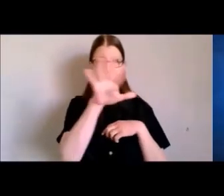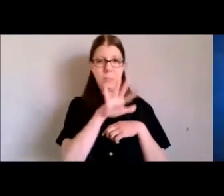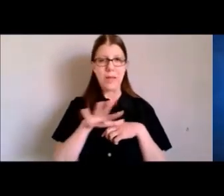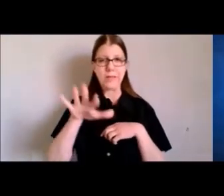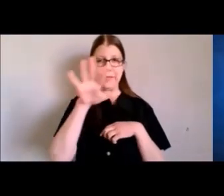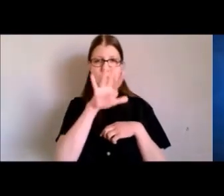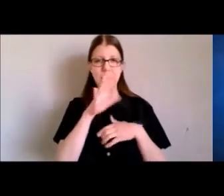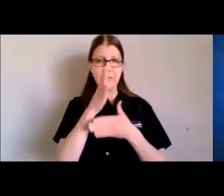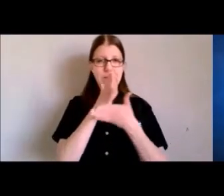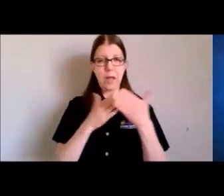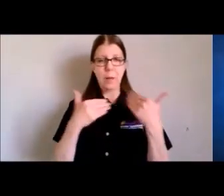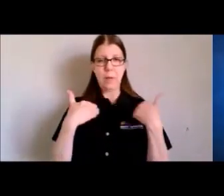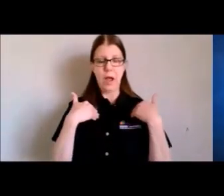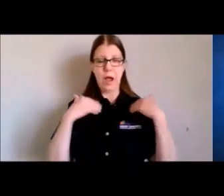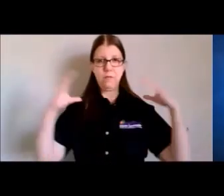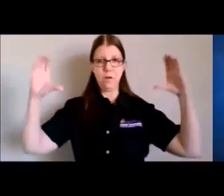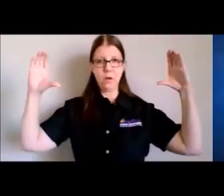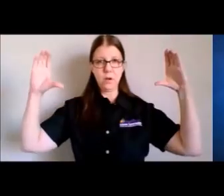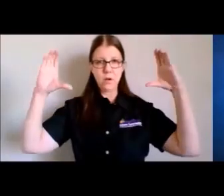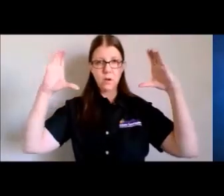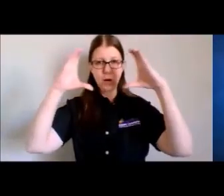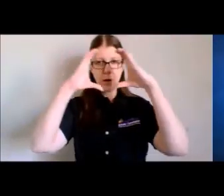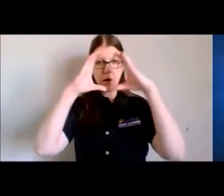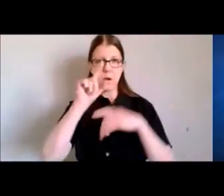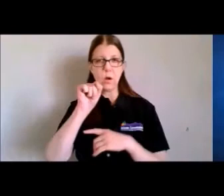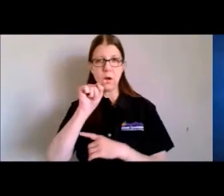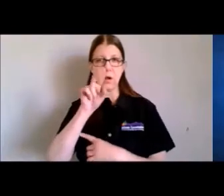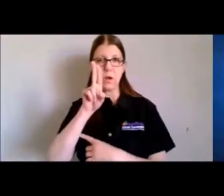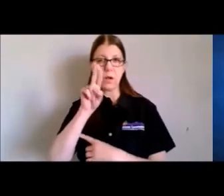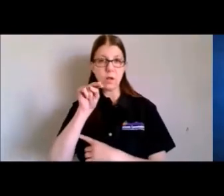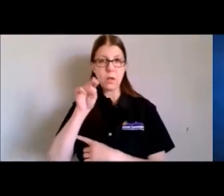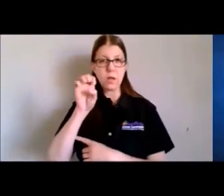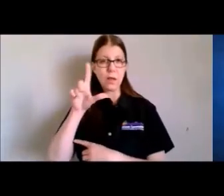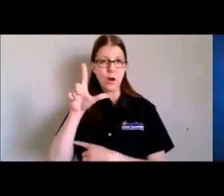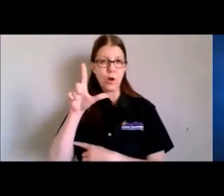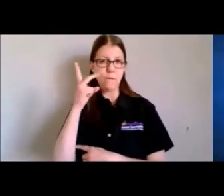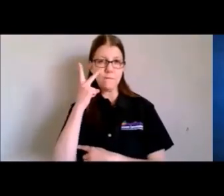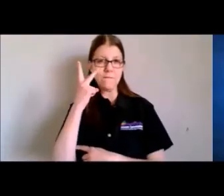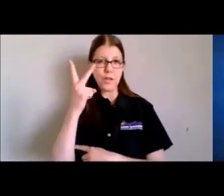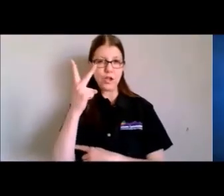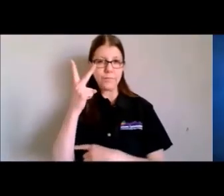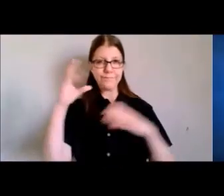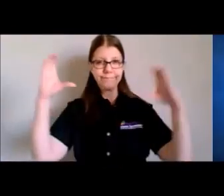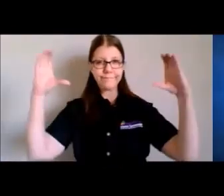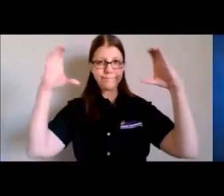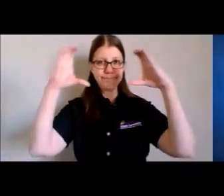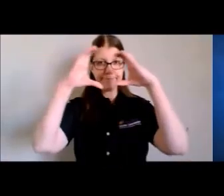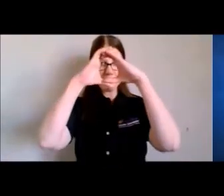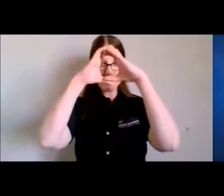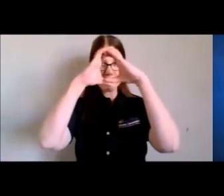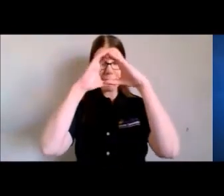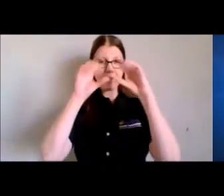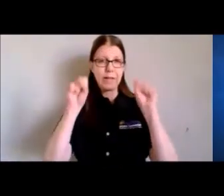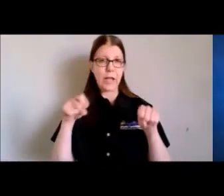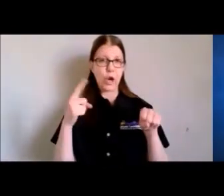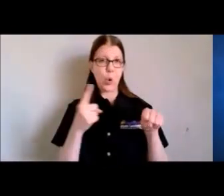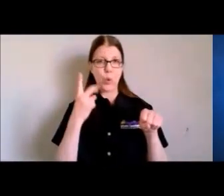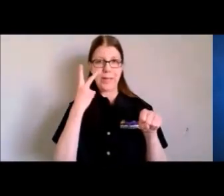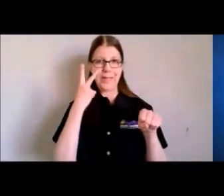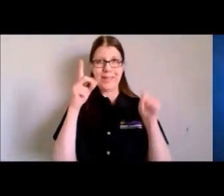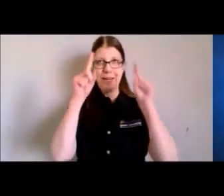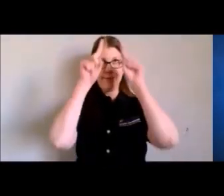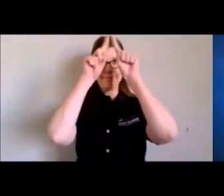signs. It's all dependent on the type of vision loss that the individual has. If they have tunnel